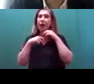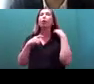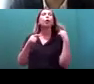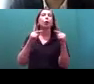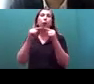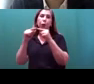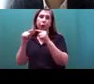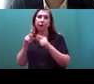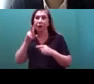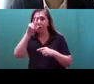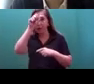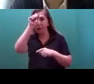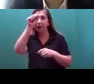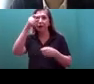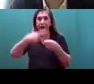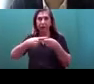of Lima in order